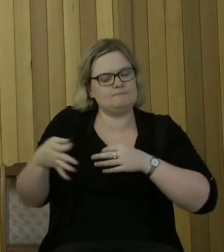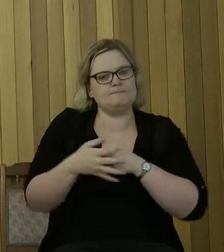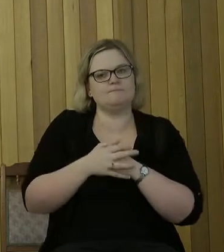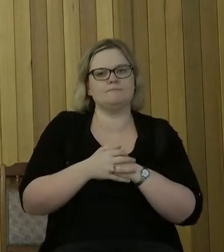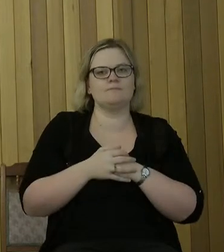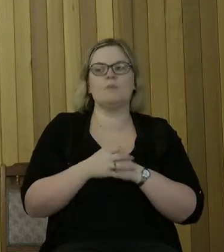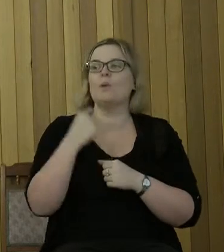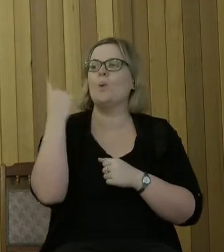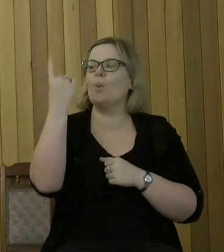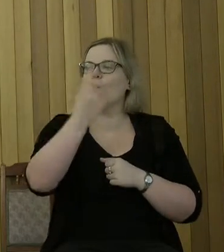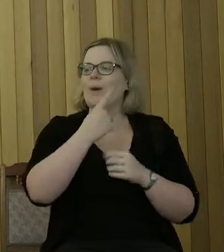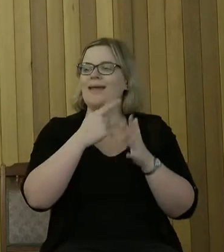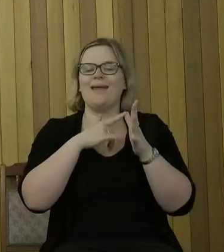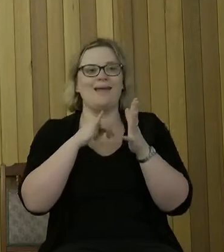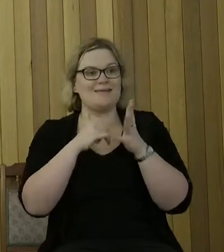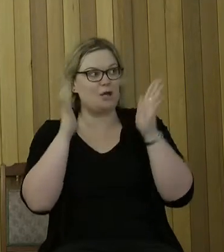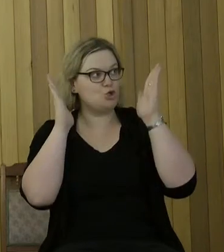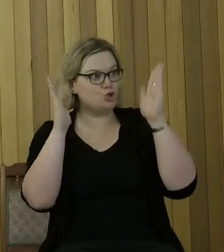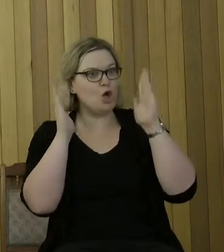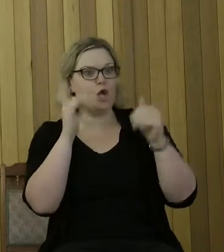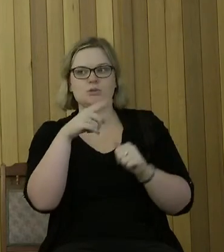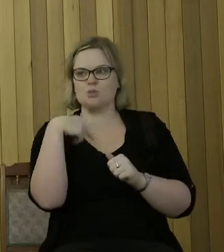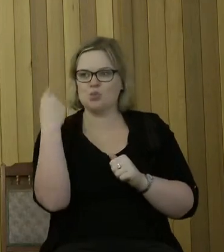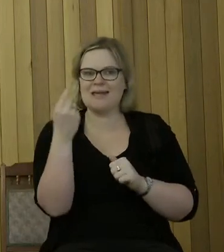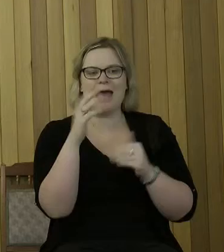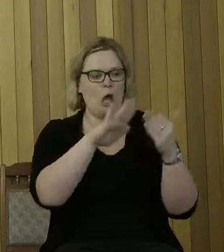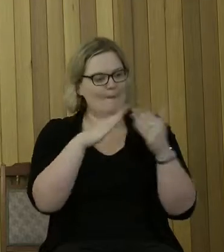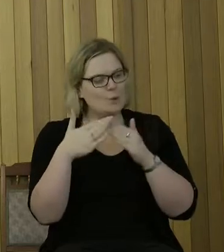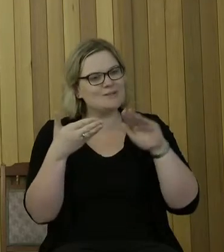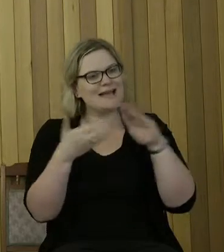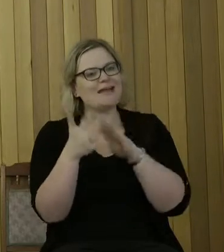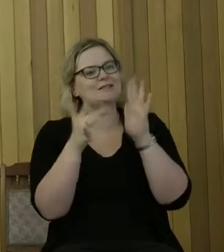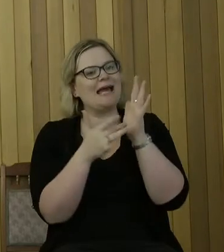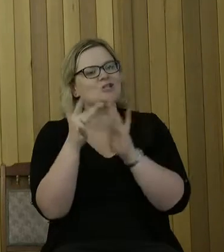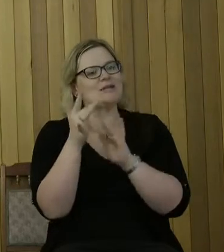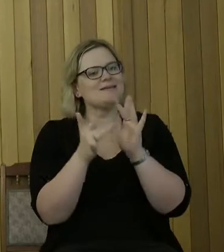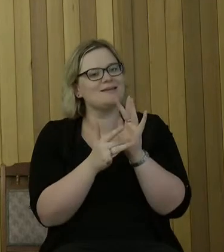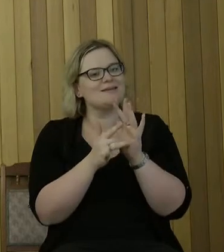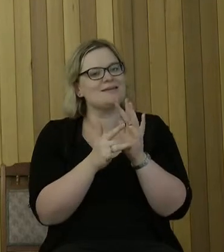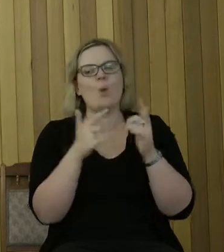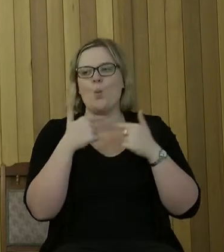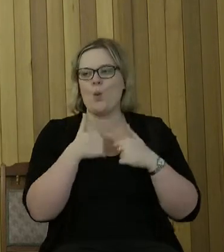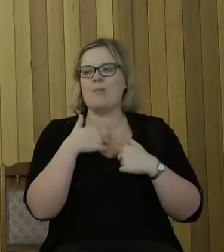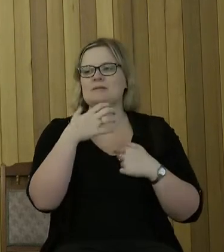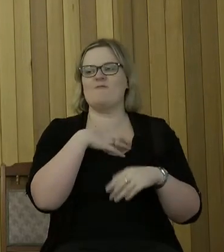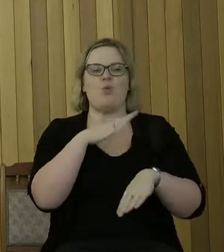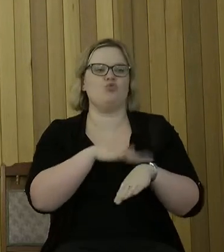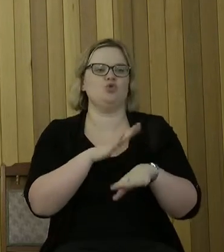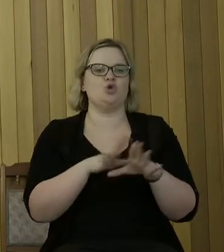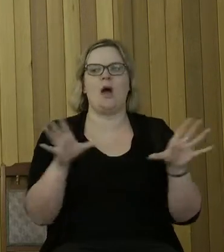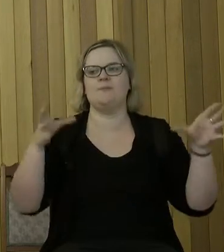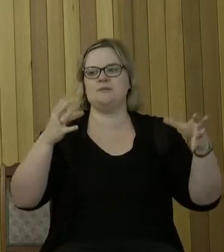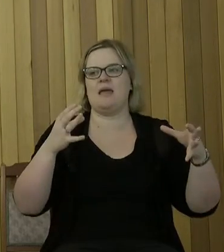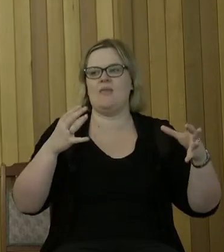Let us as a church, let us as Jesus Christ community in this world spend more time together, building one